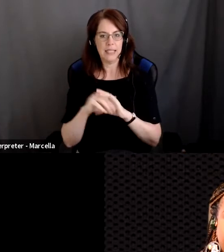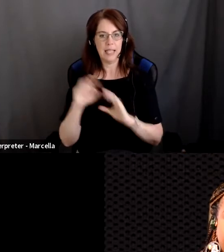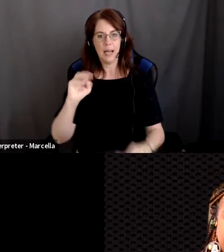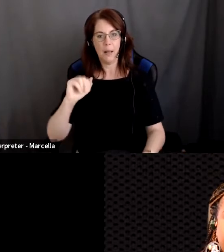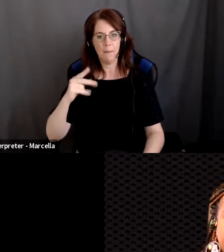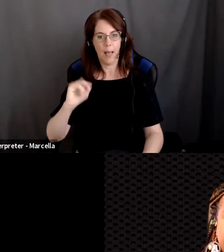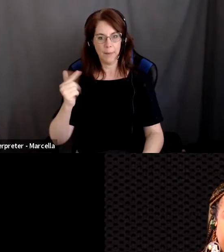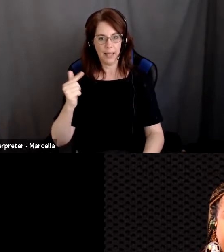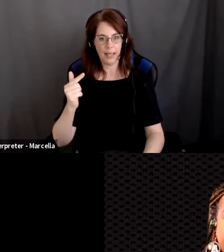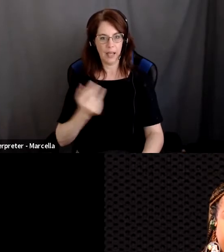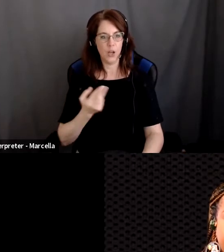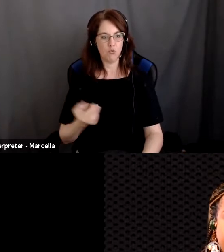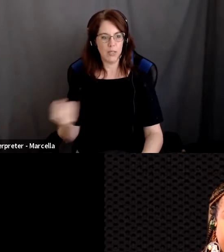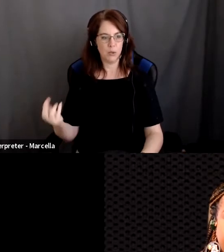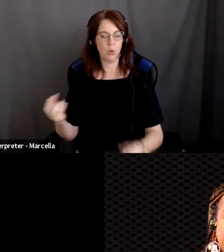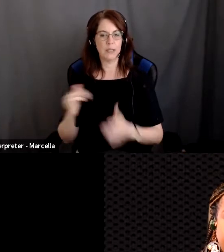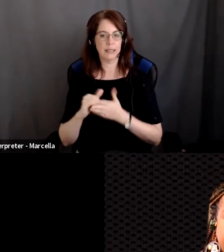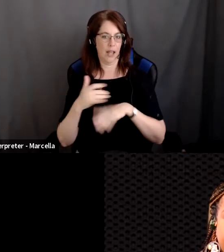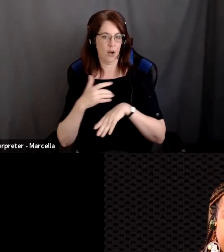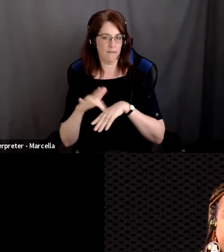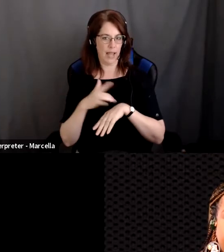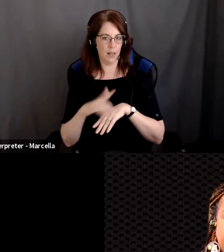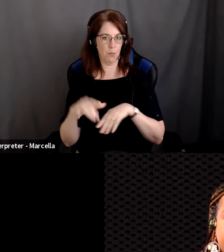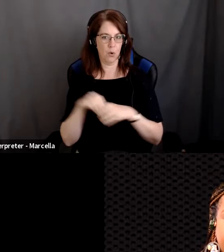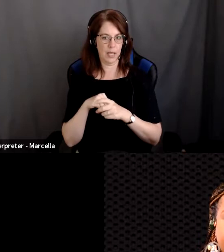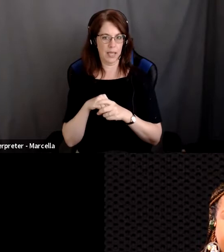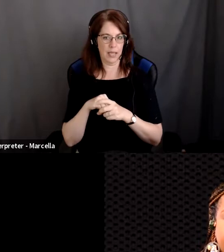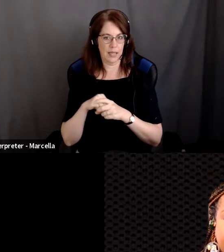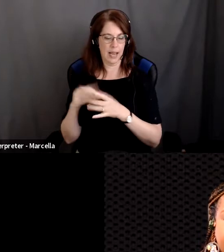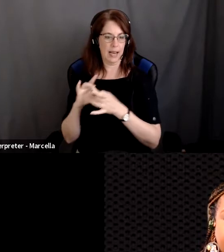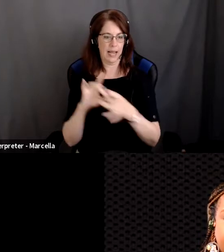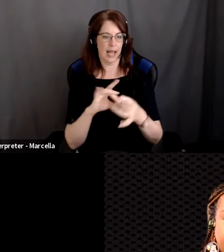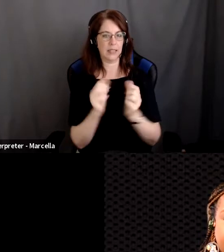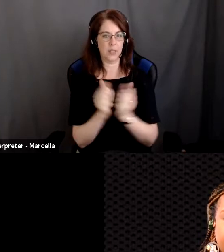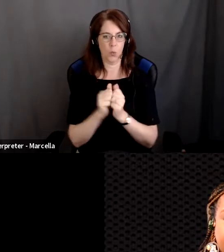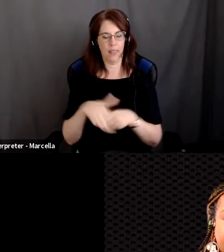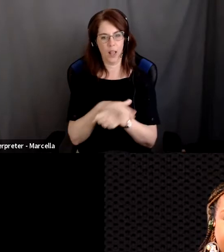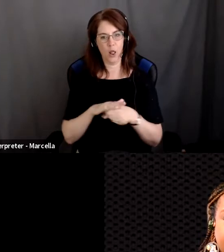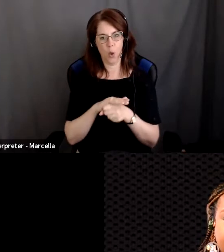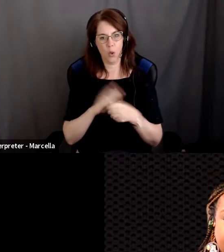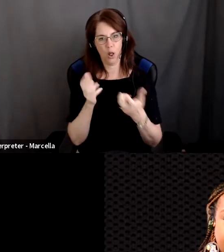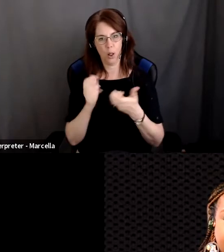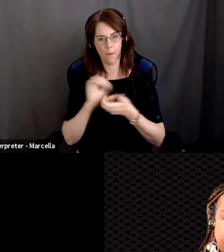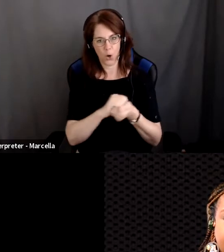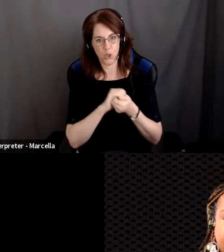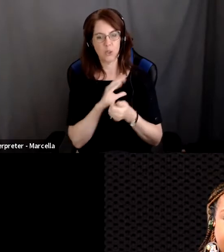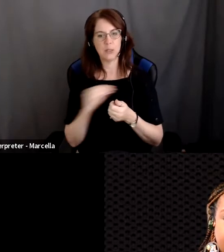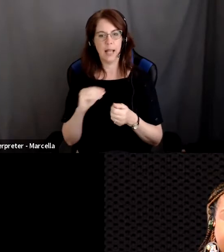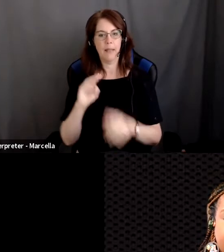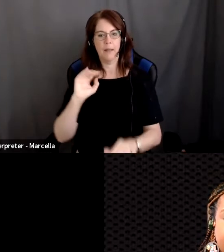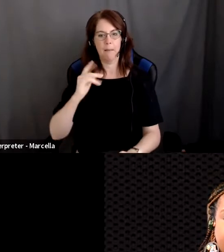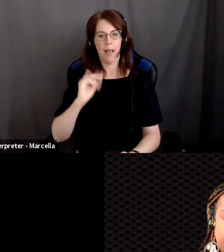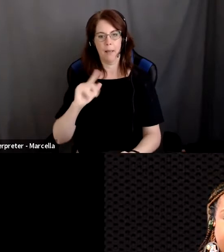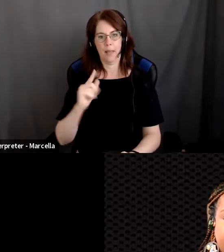mapping resources that are available, in connecting with local partners, and then mapping the resources that